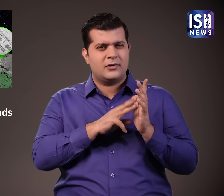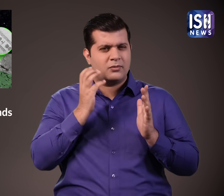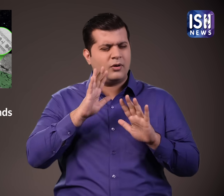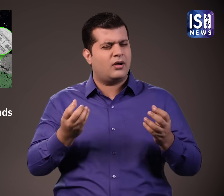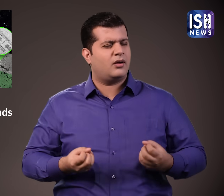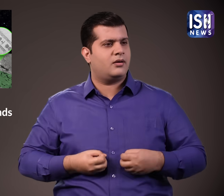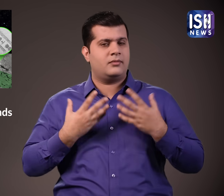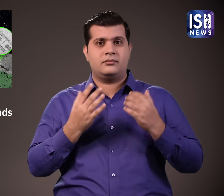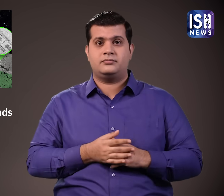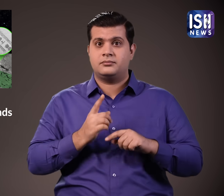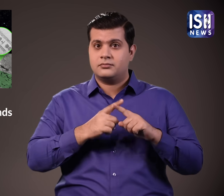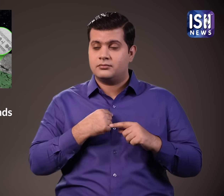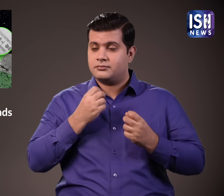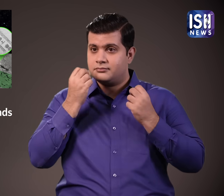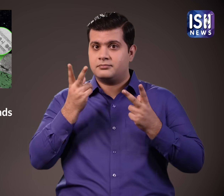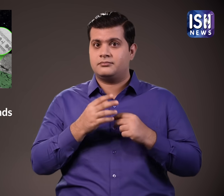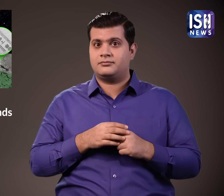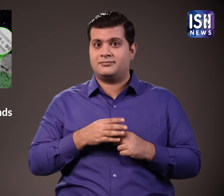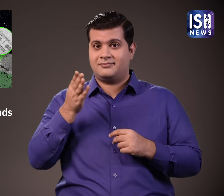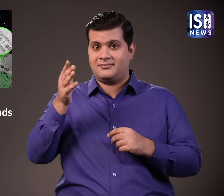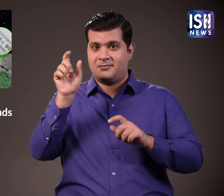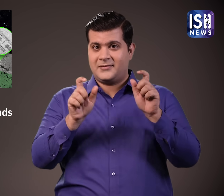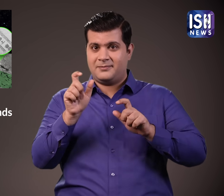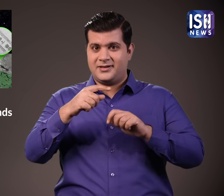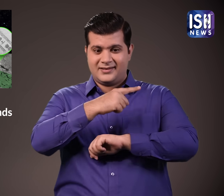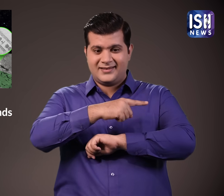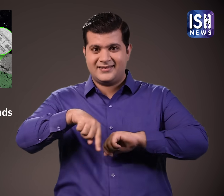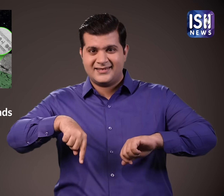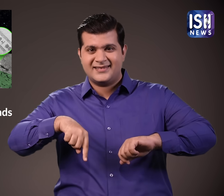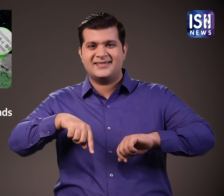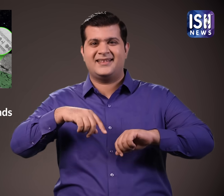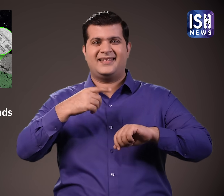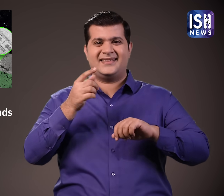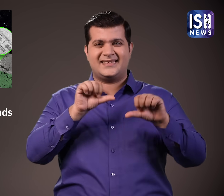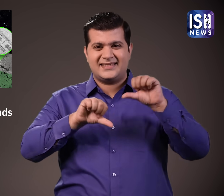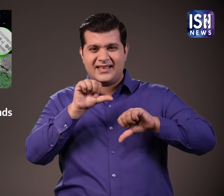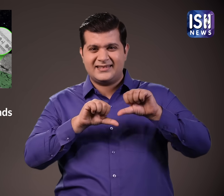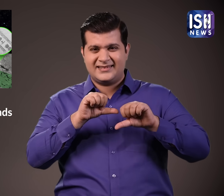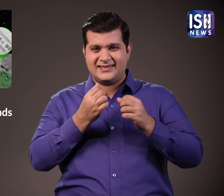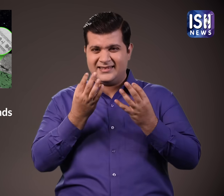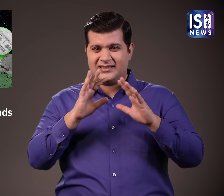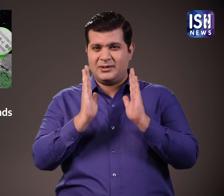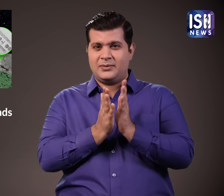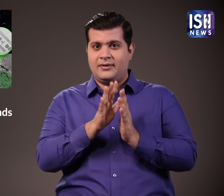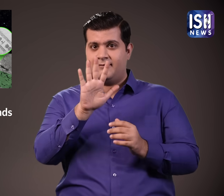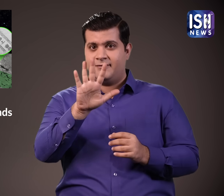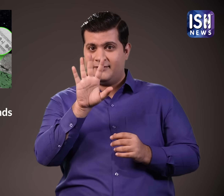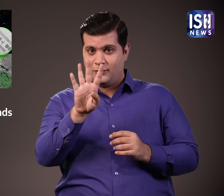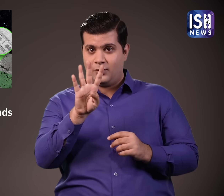Minister Modi was overjoyed. Surprising that 54 women scientists and engineers are directly involved with the Chandrayaan